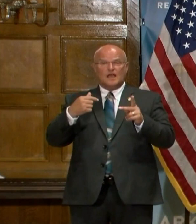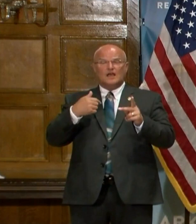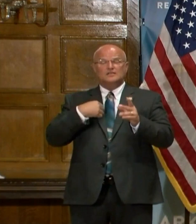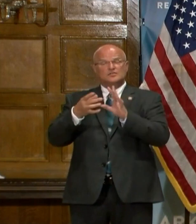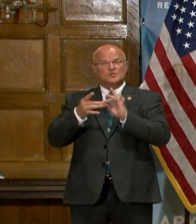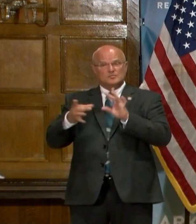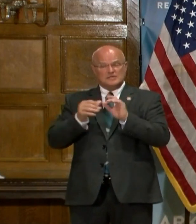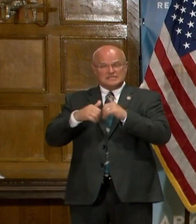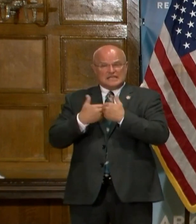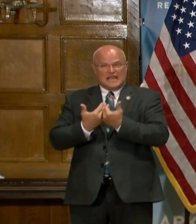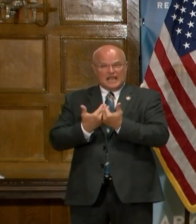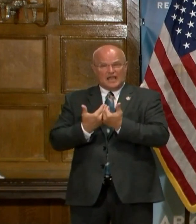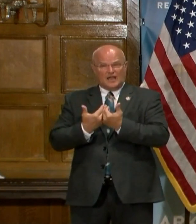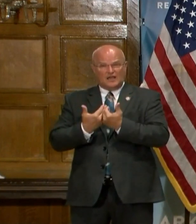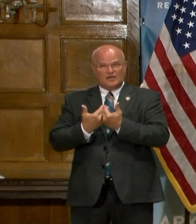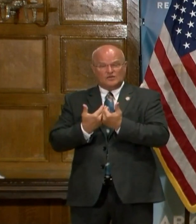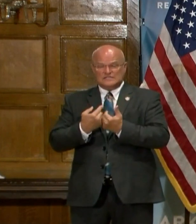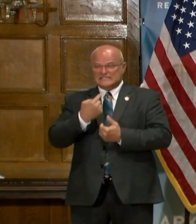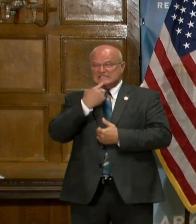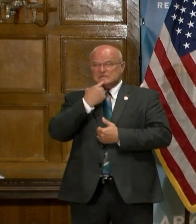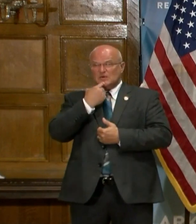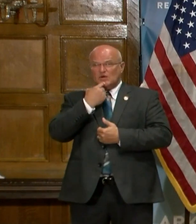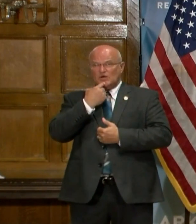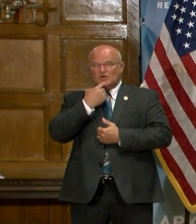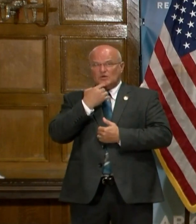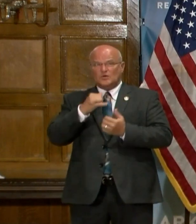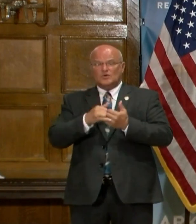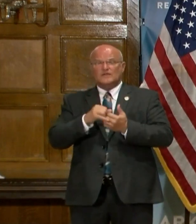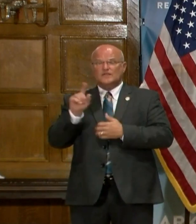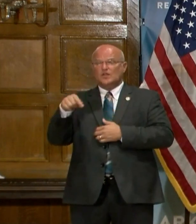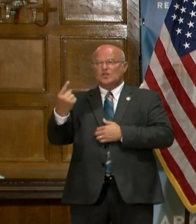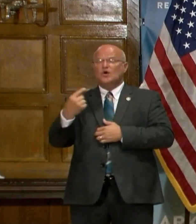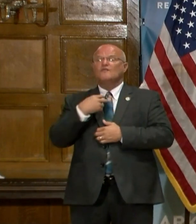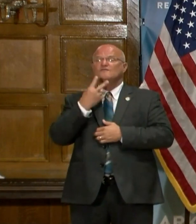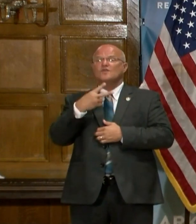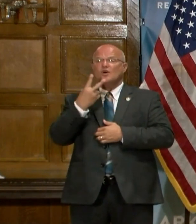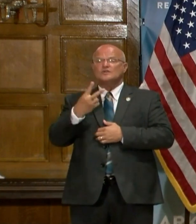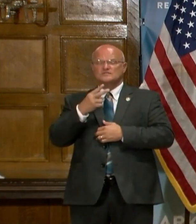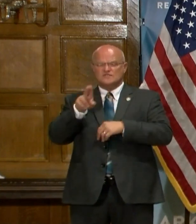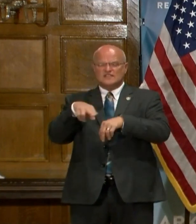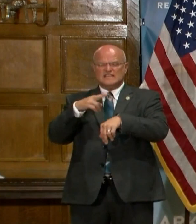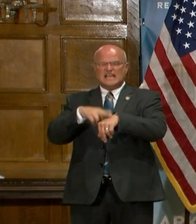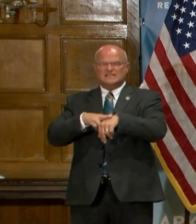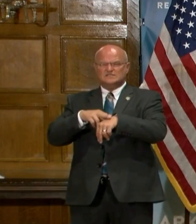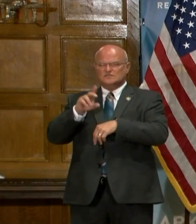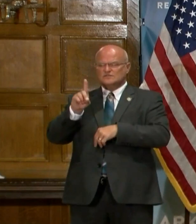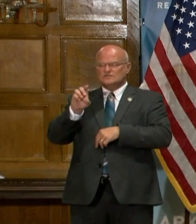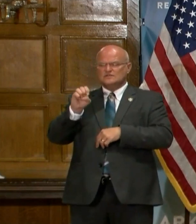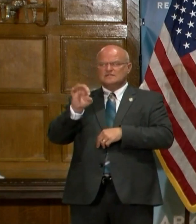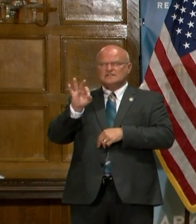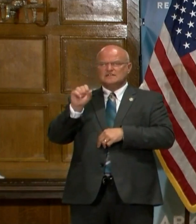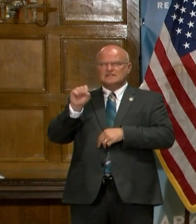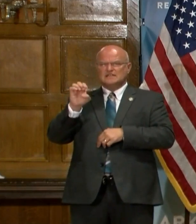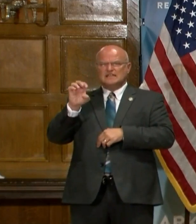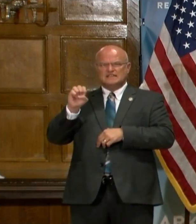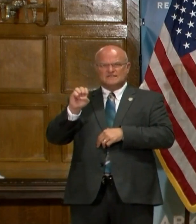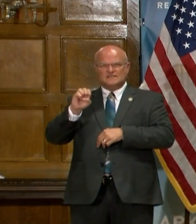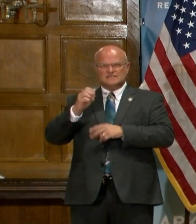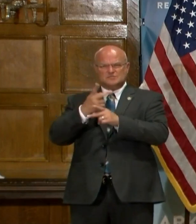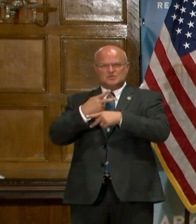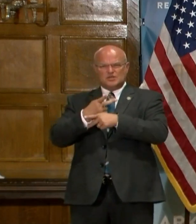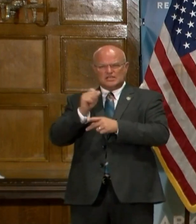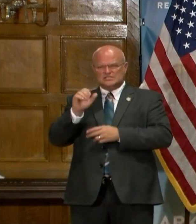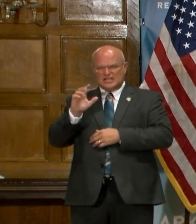You mentioned how you're disappointed and that you seem to be a lone voice when it comes to the National Defense Production Act. What is